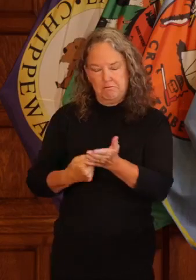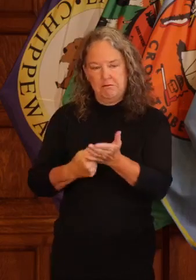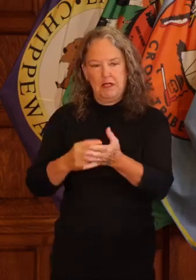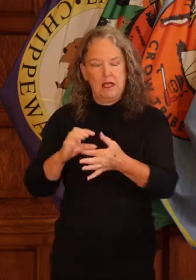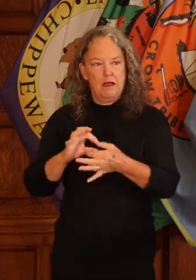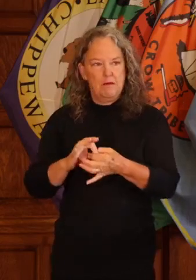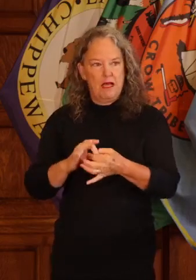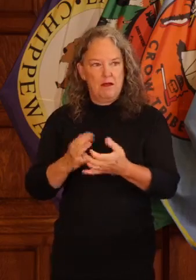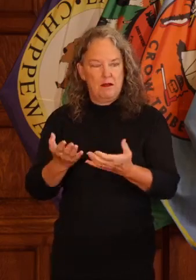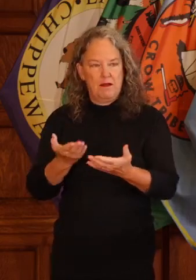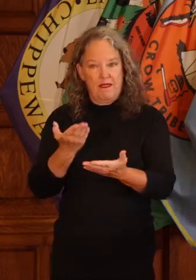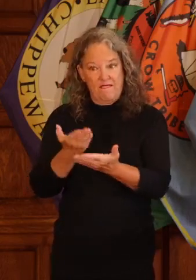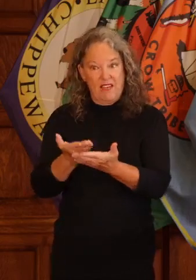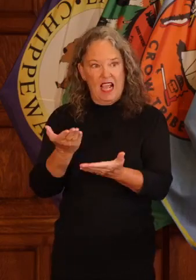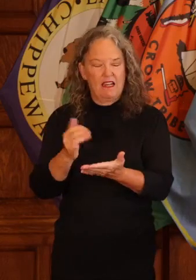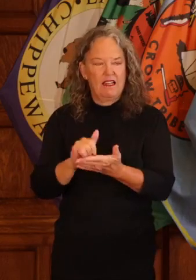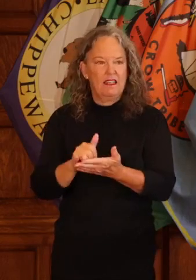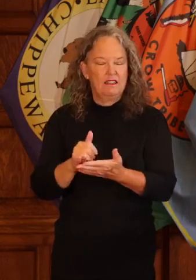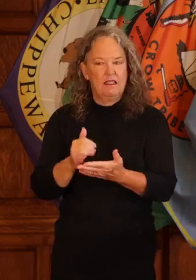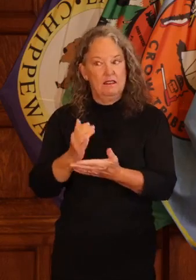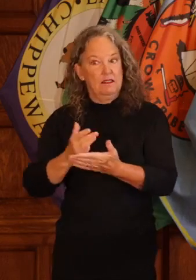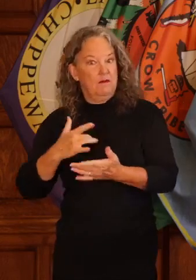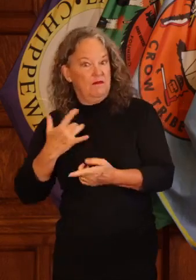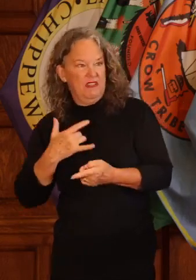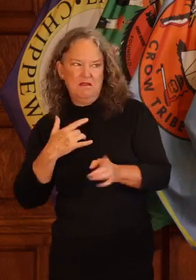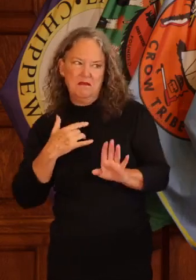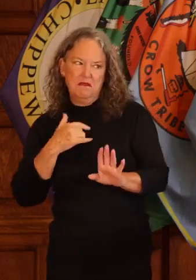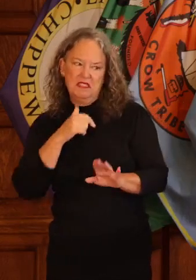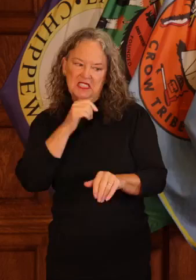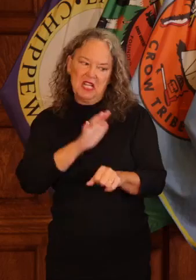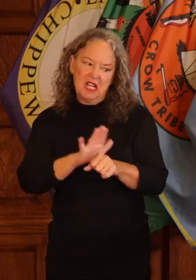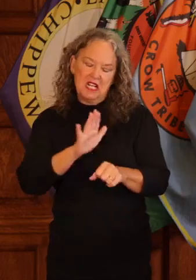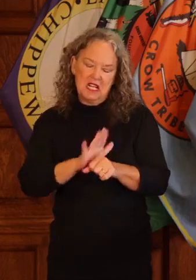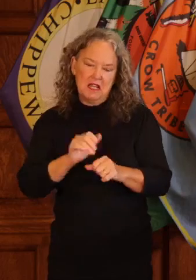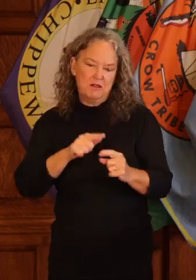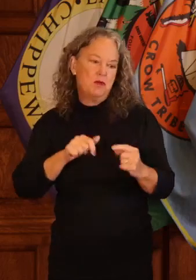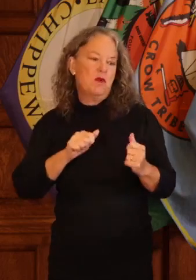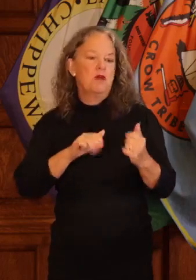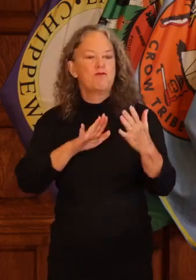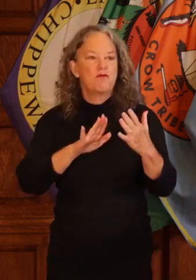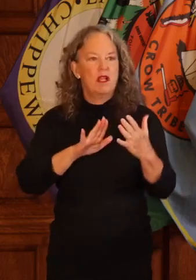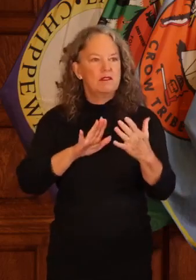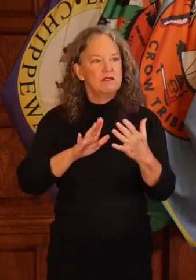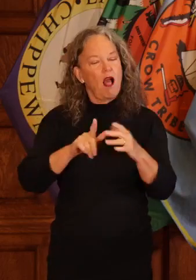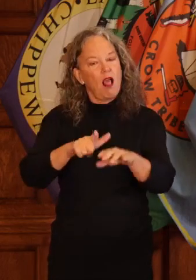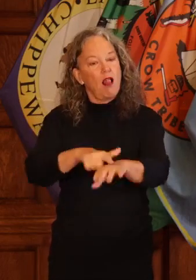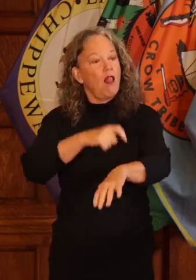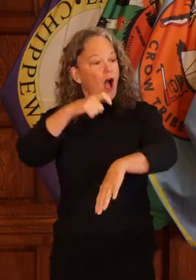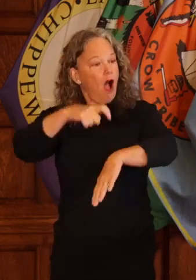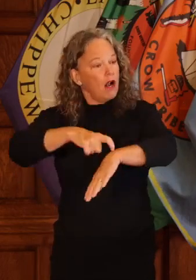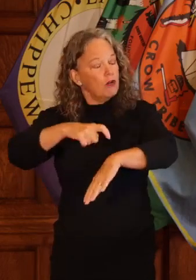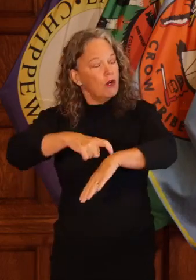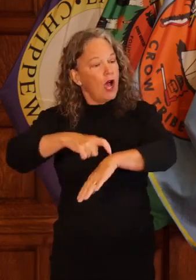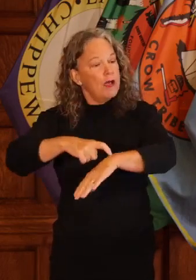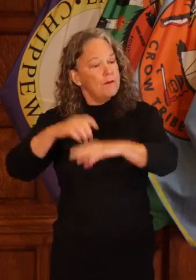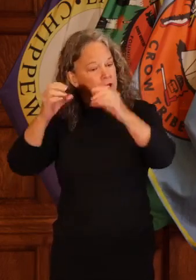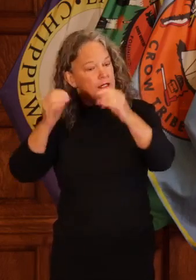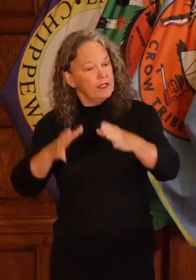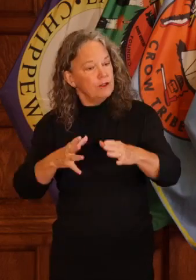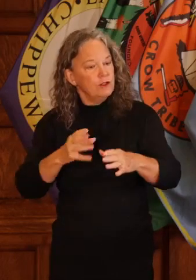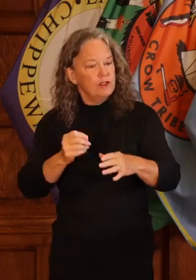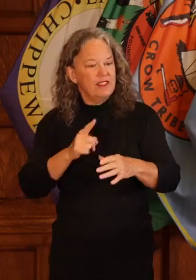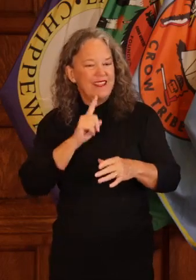fact that perhaps or some feel that it doesn't go far enough in addressing kind of longer term teachers, and kind of there's